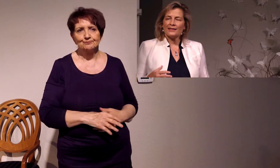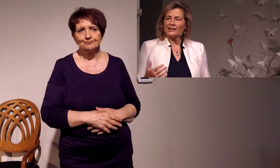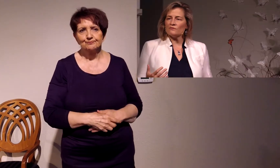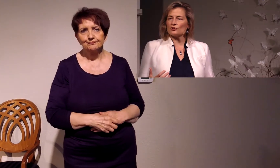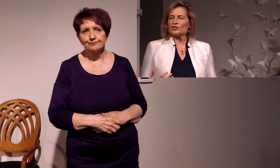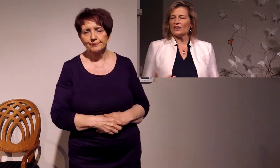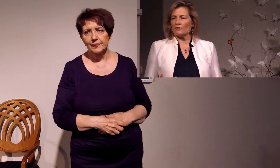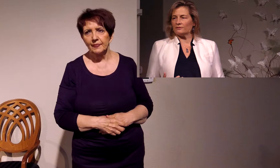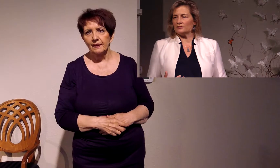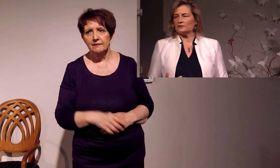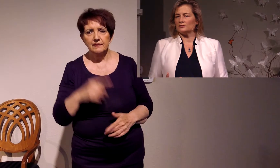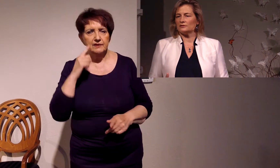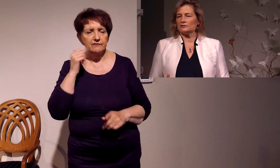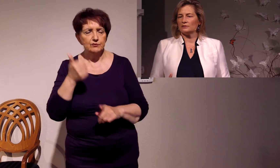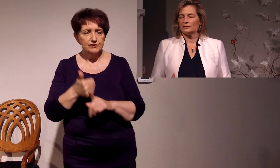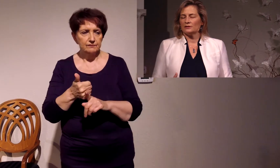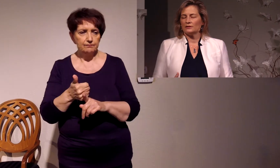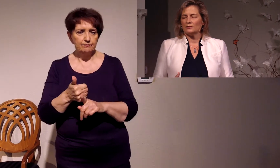And think of yourself.